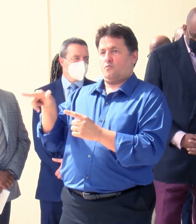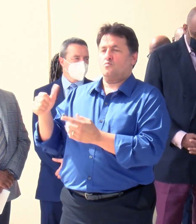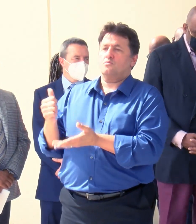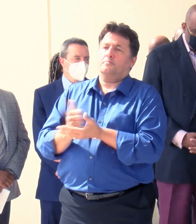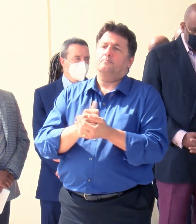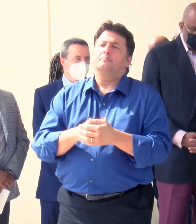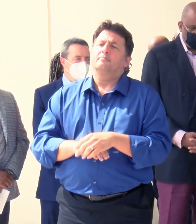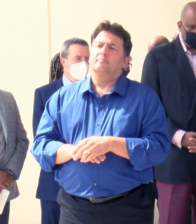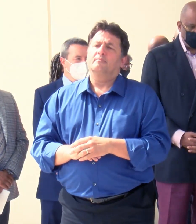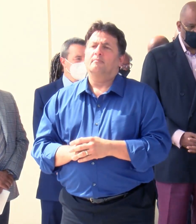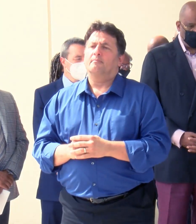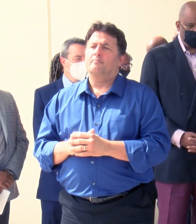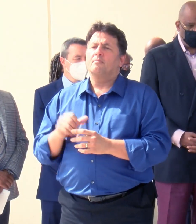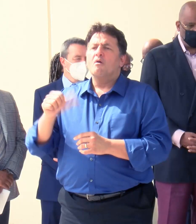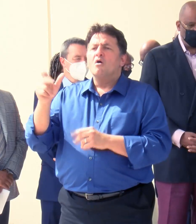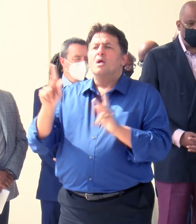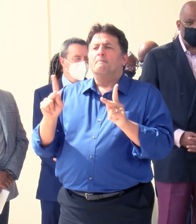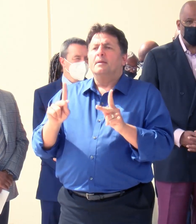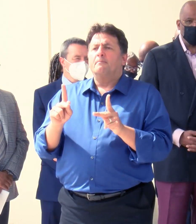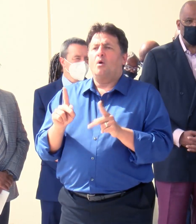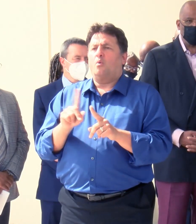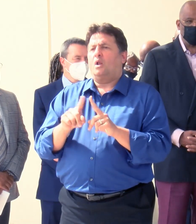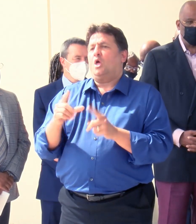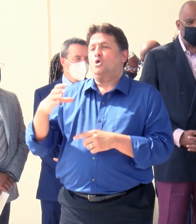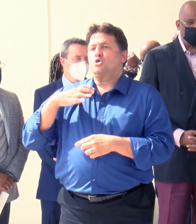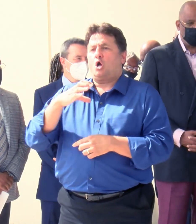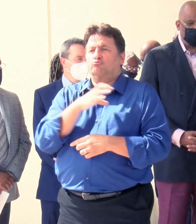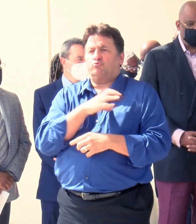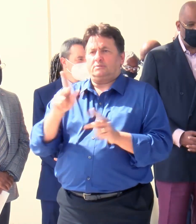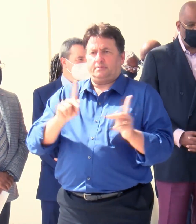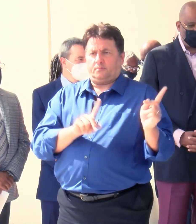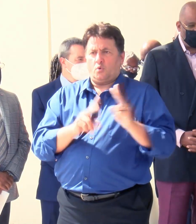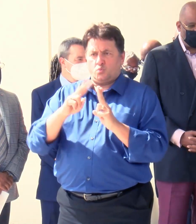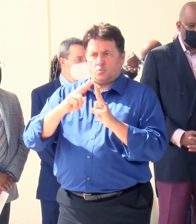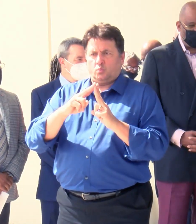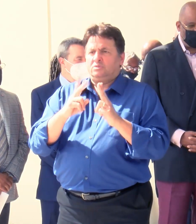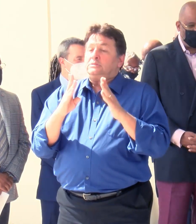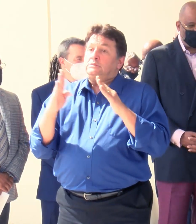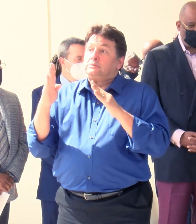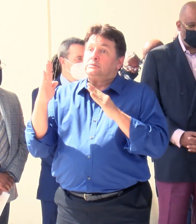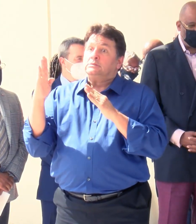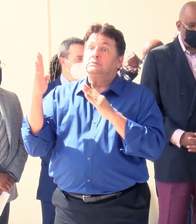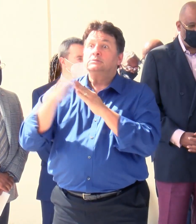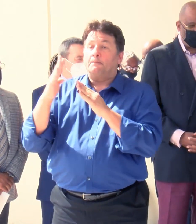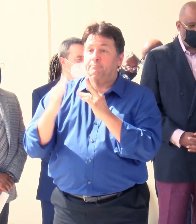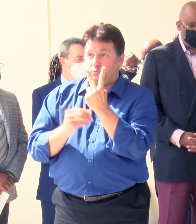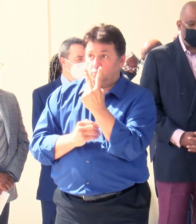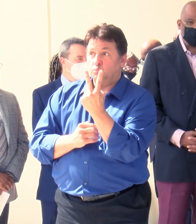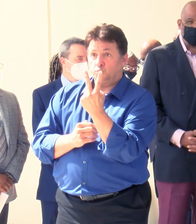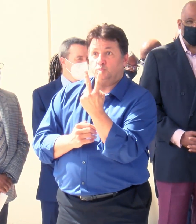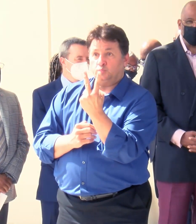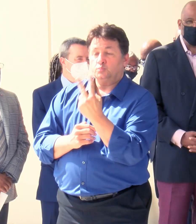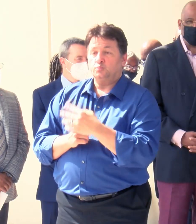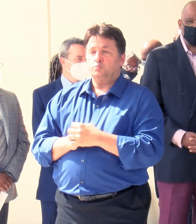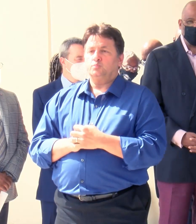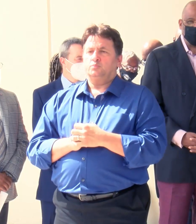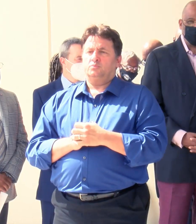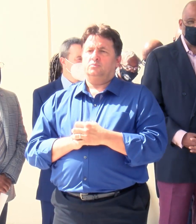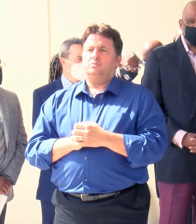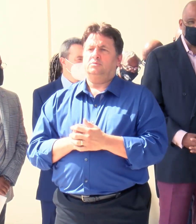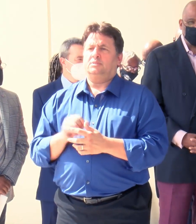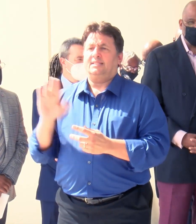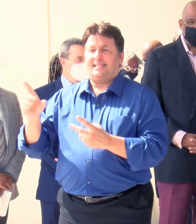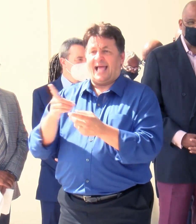two outstanding congresspersons, the best two that you can find. And so we're in the district, the